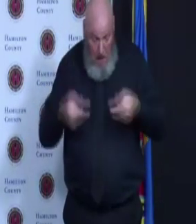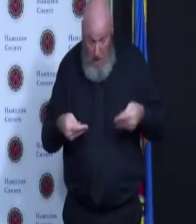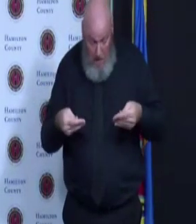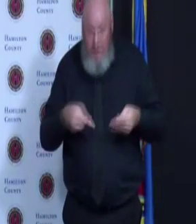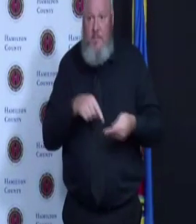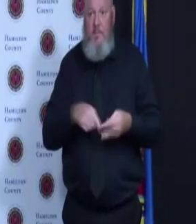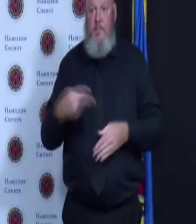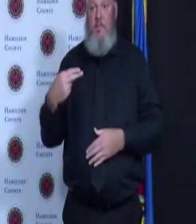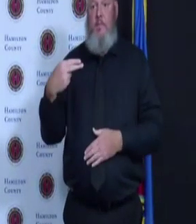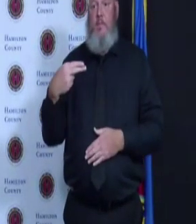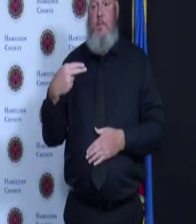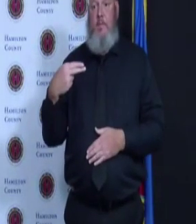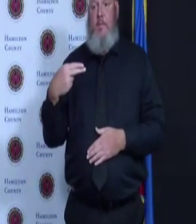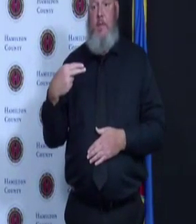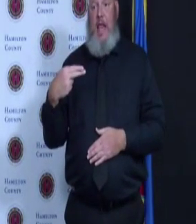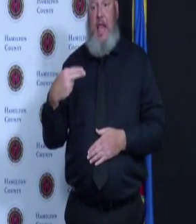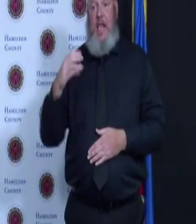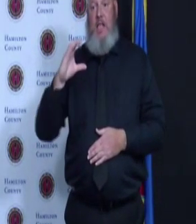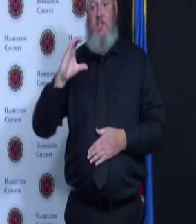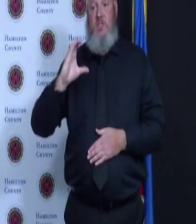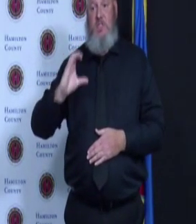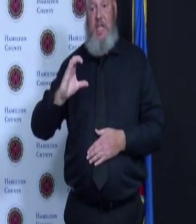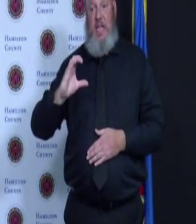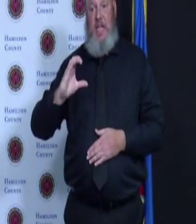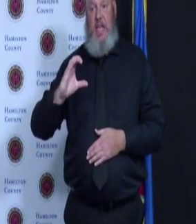It's rough.